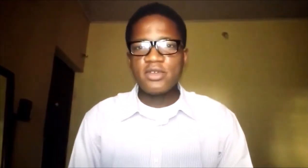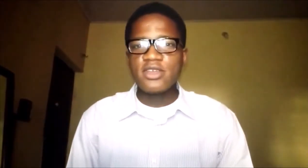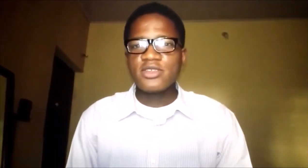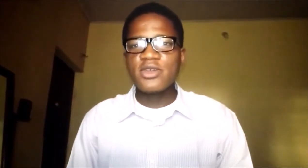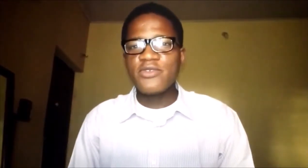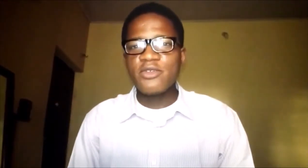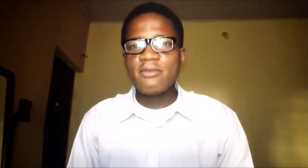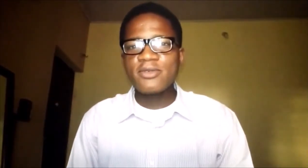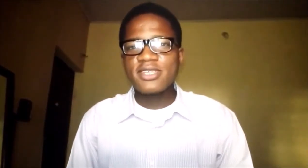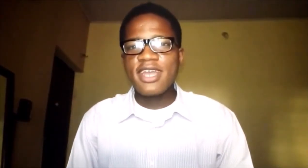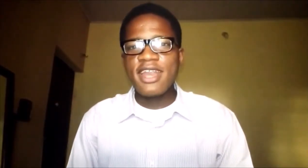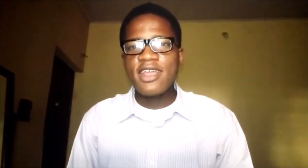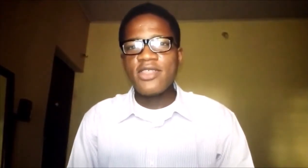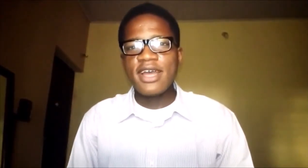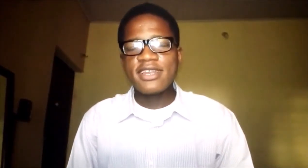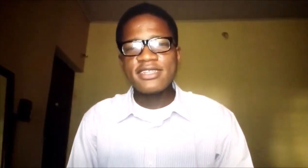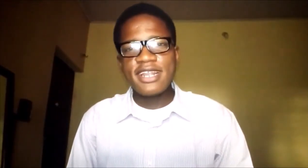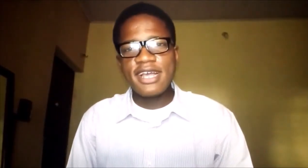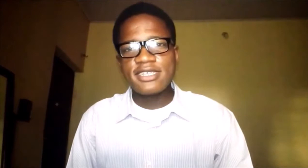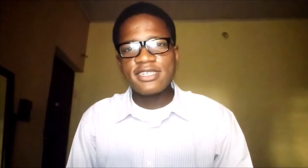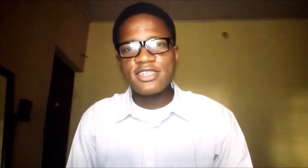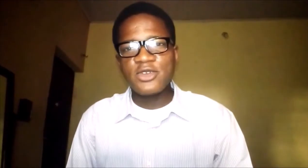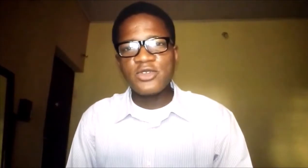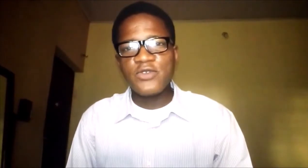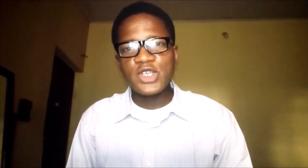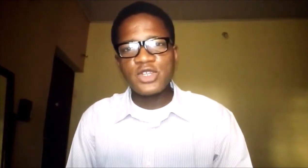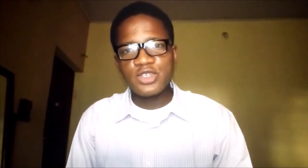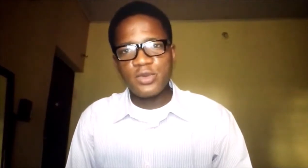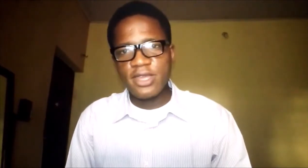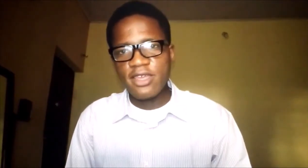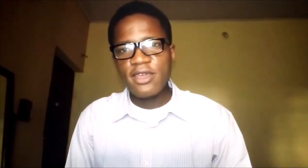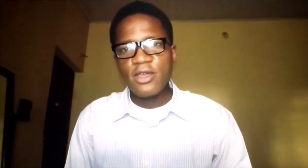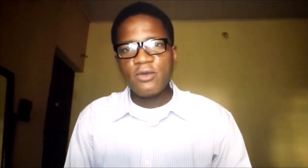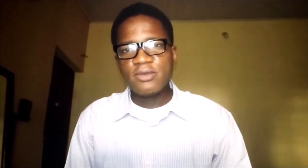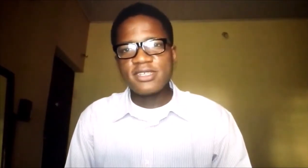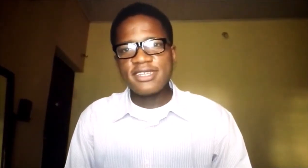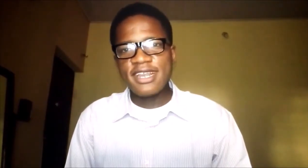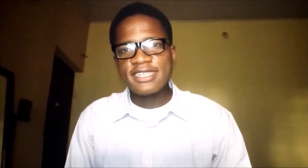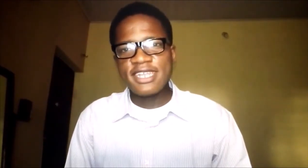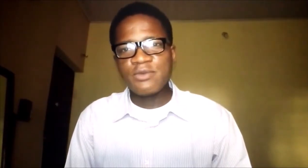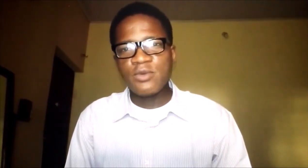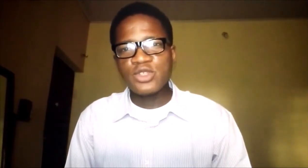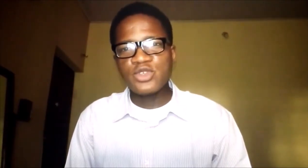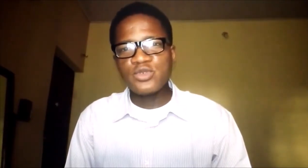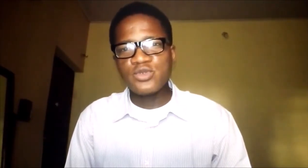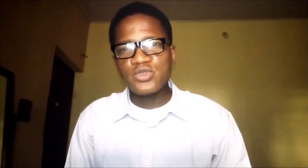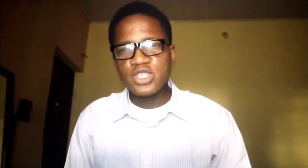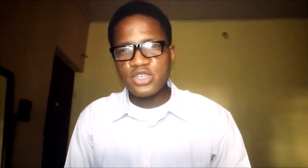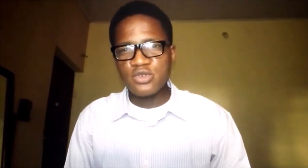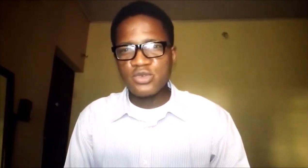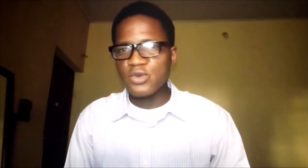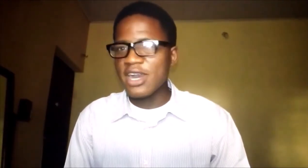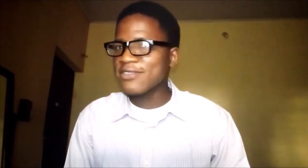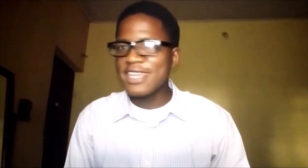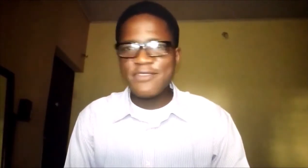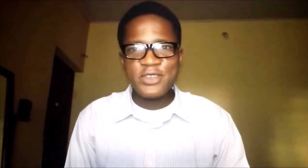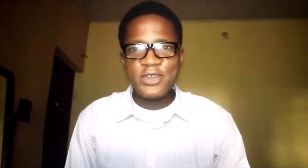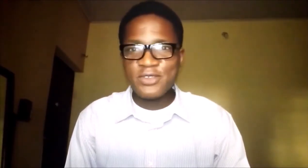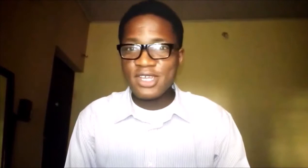So if you remember, we said earlier that this class is going to function this way. When we send a lesson and we want you to see you have to take a video of yourself. So